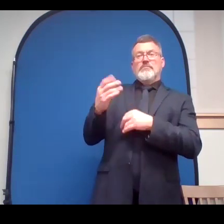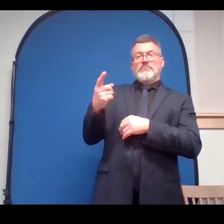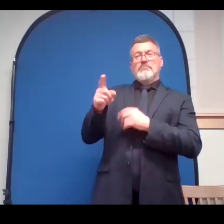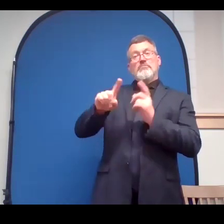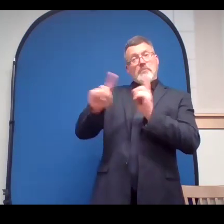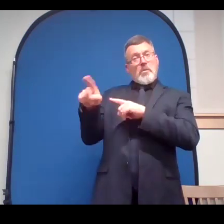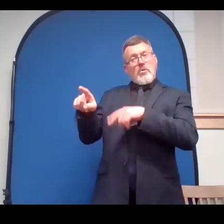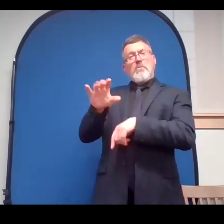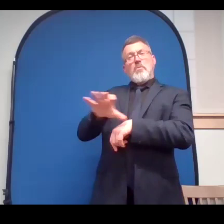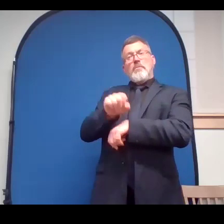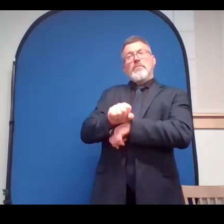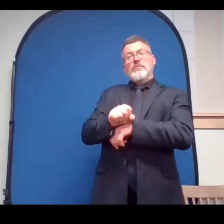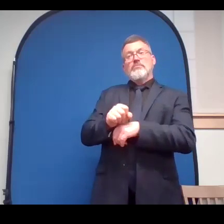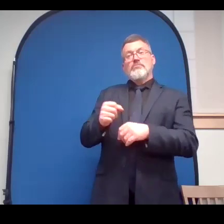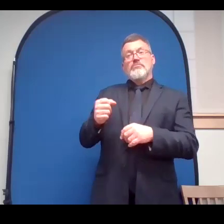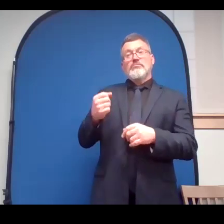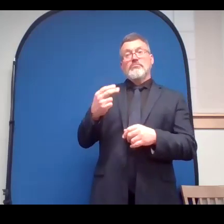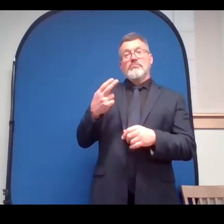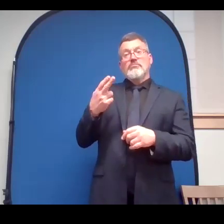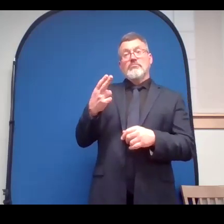Hodgson told you he was?